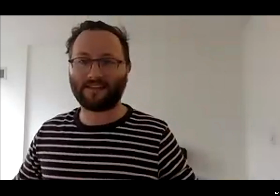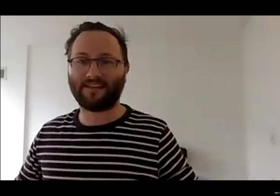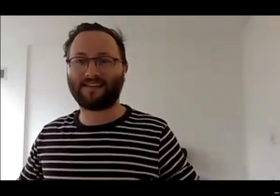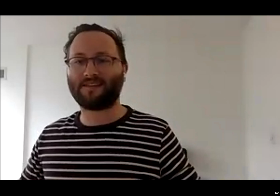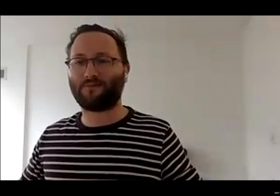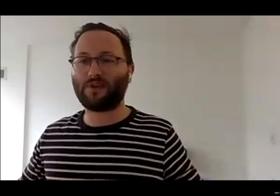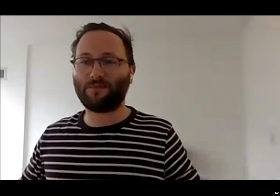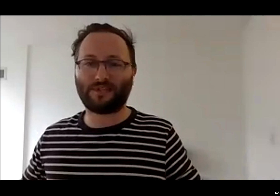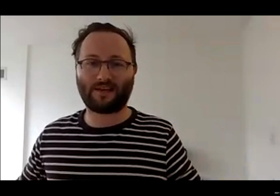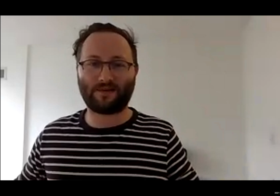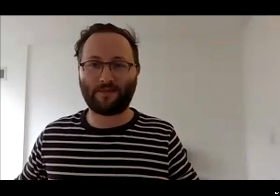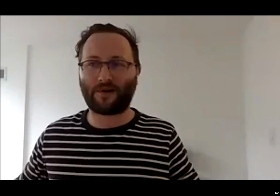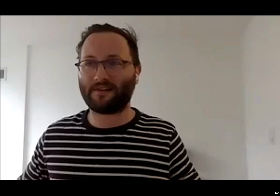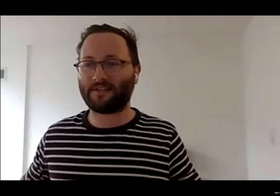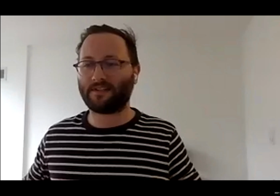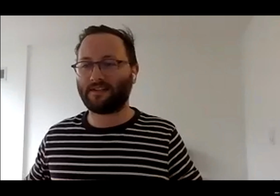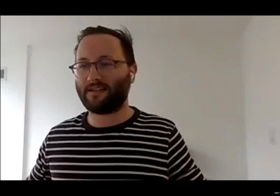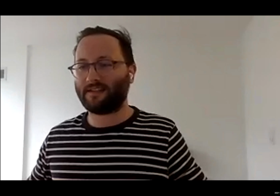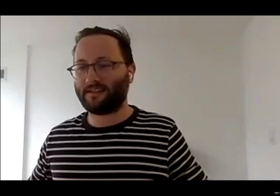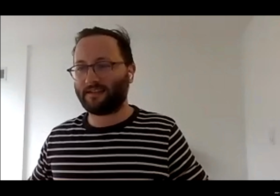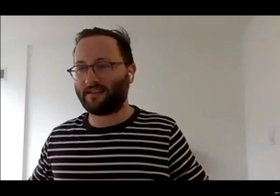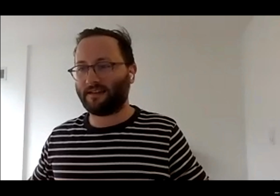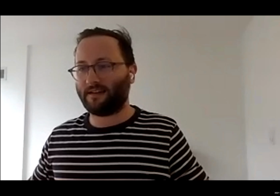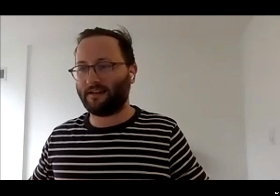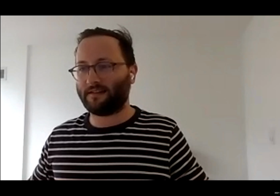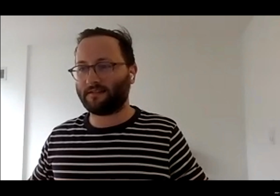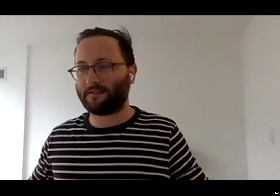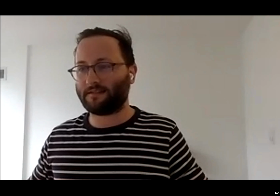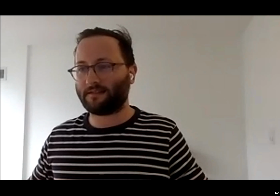That's a rookie mistake on my part.